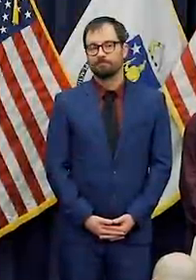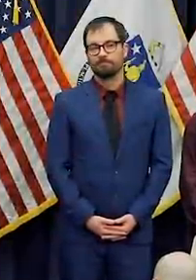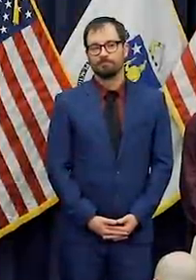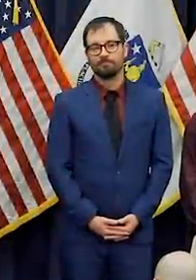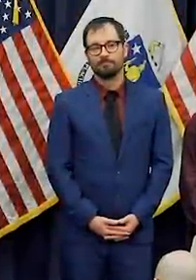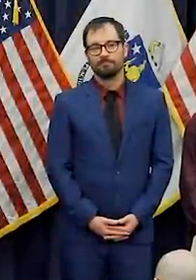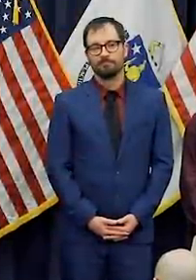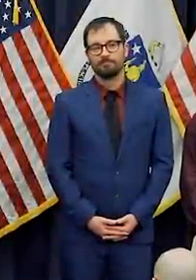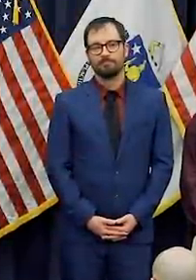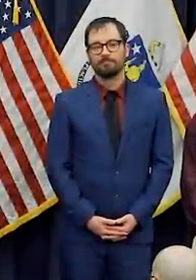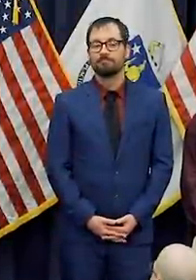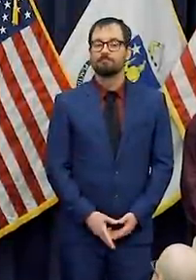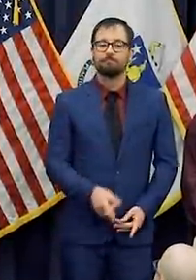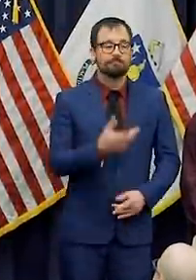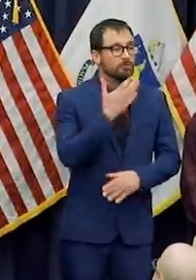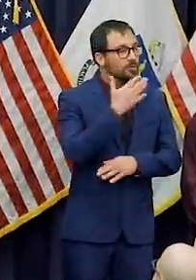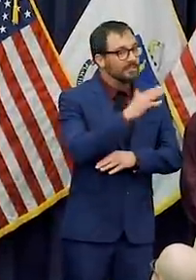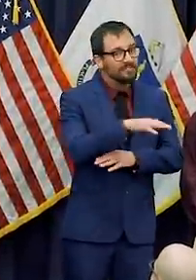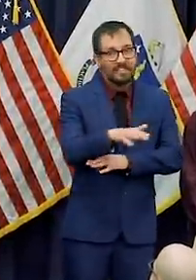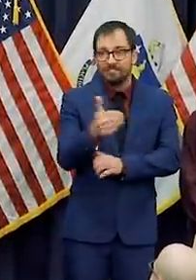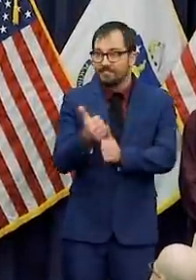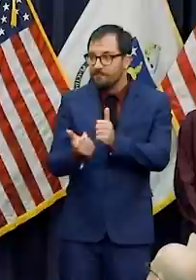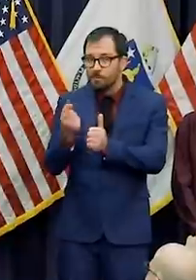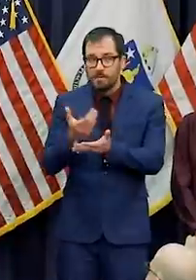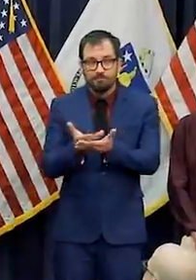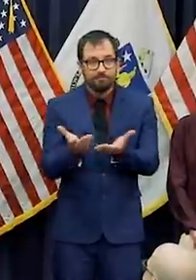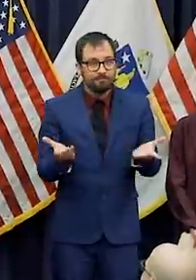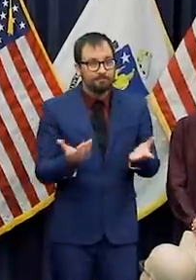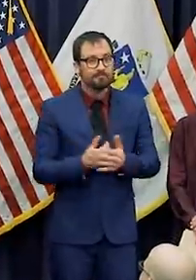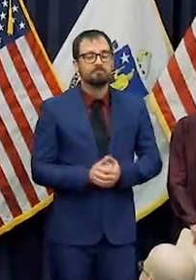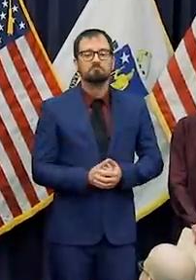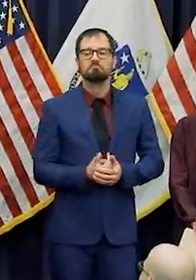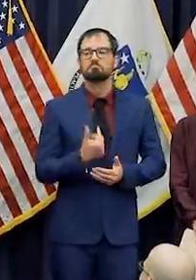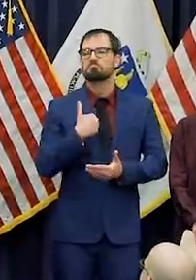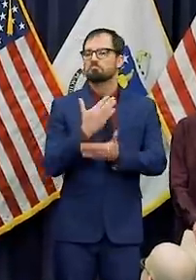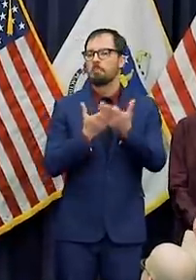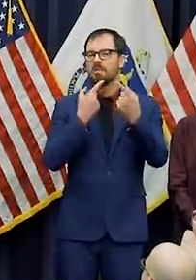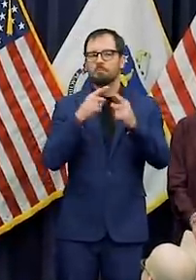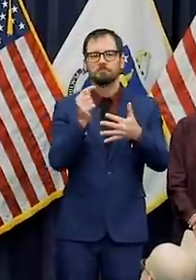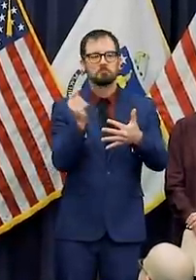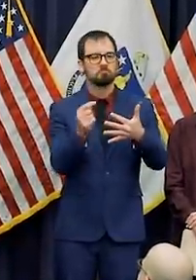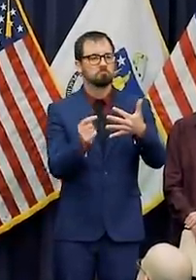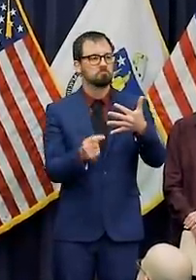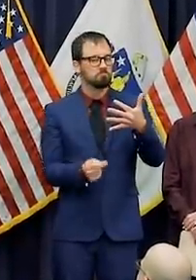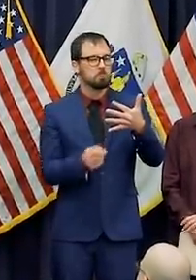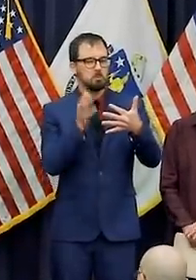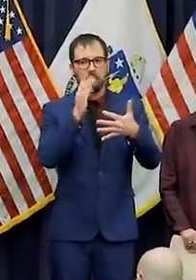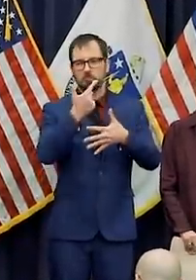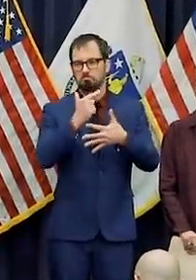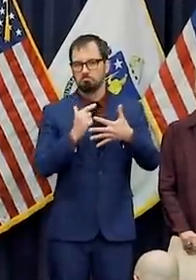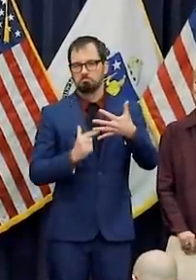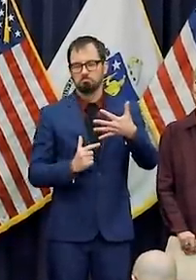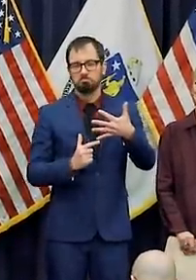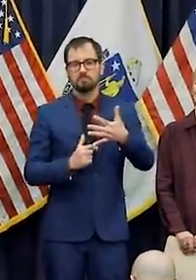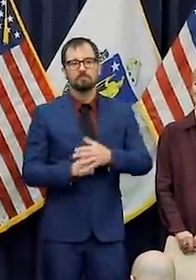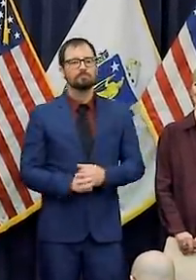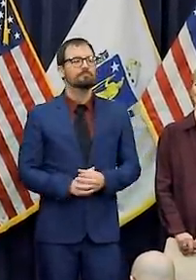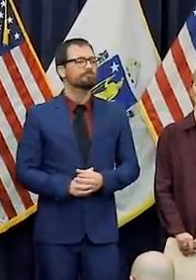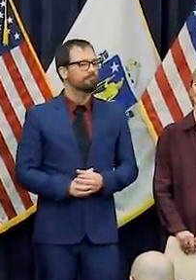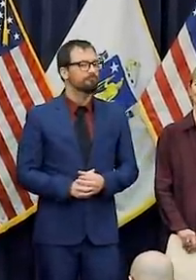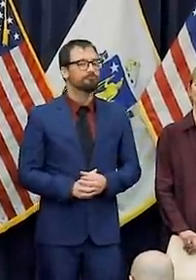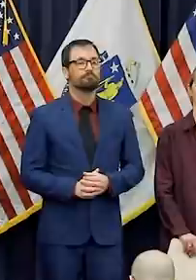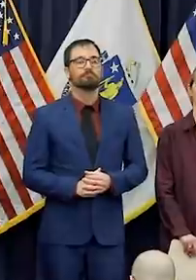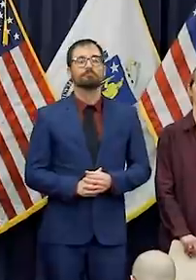So good evening, everyone. We have a number of announcements to get through, but I want to start with a few rumors. We are not planning